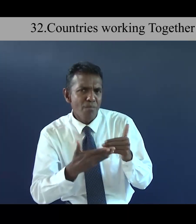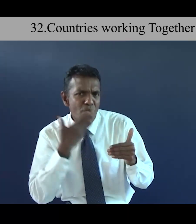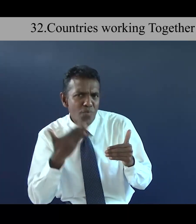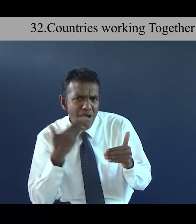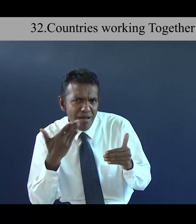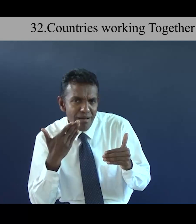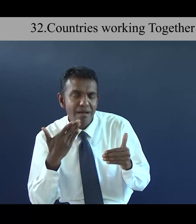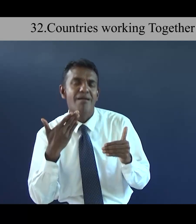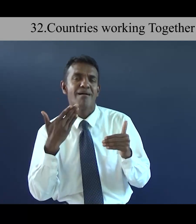out.